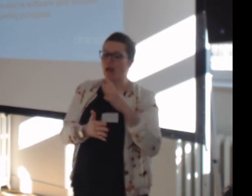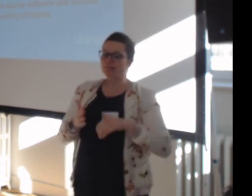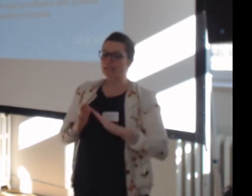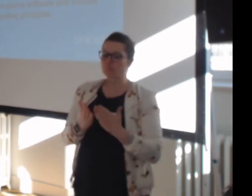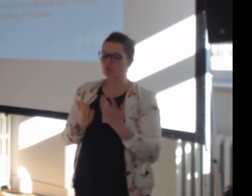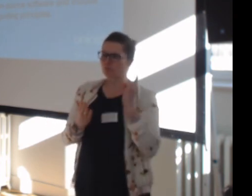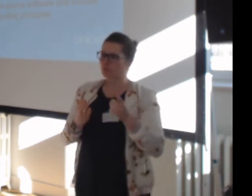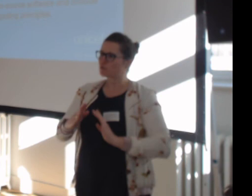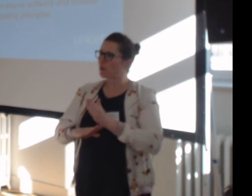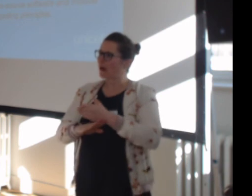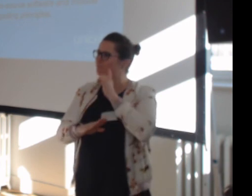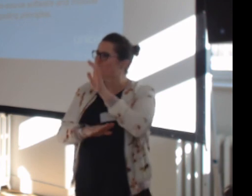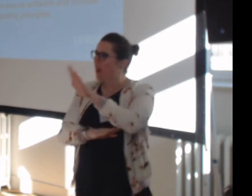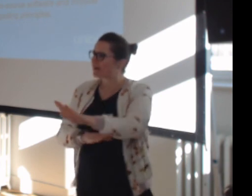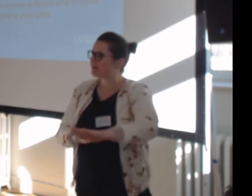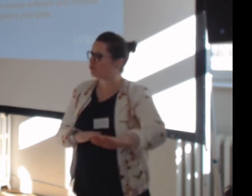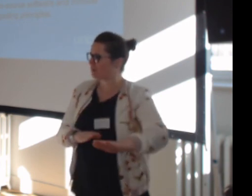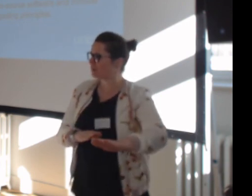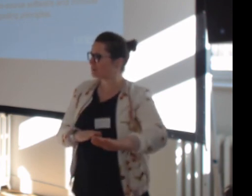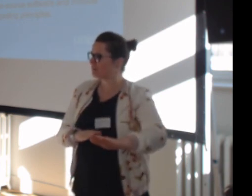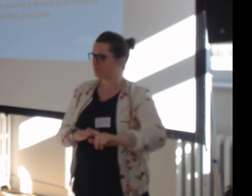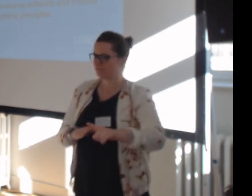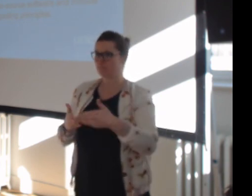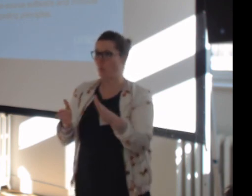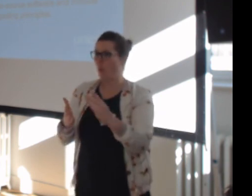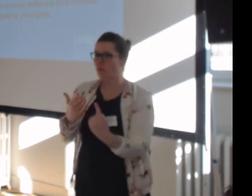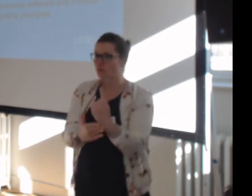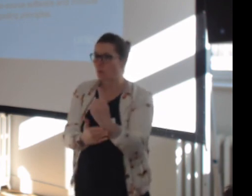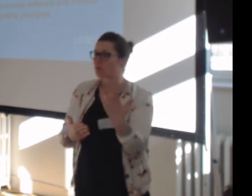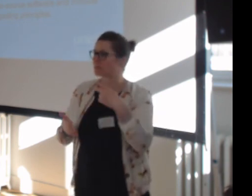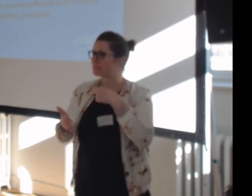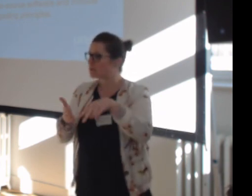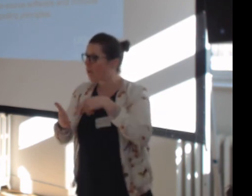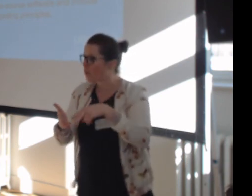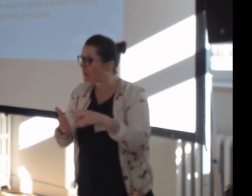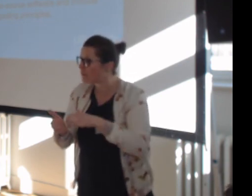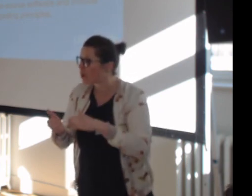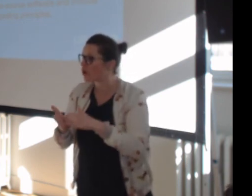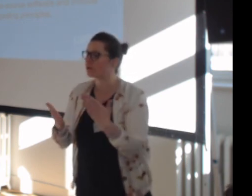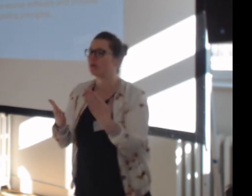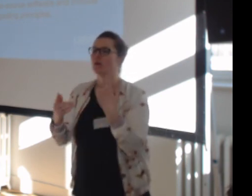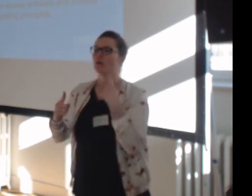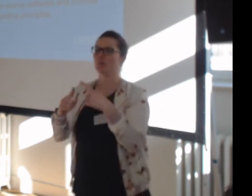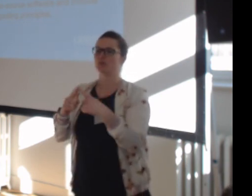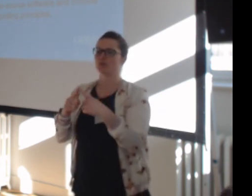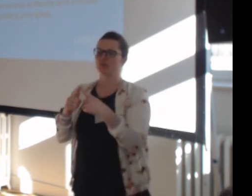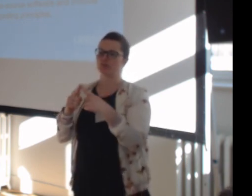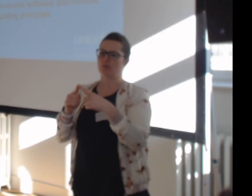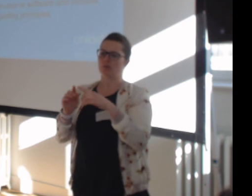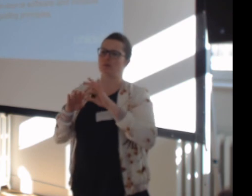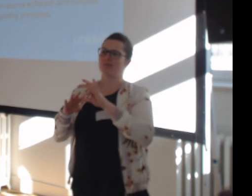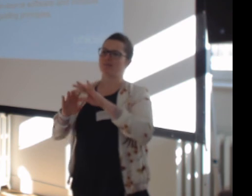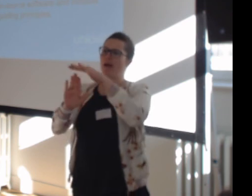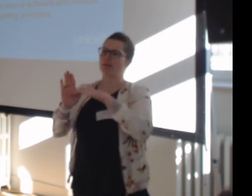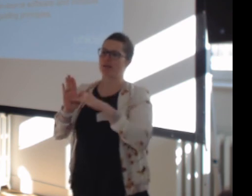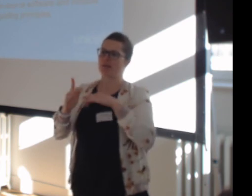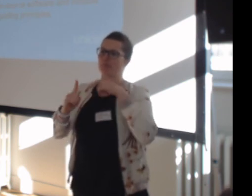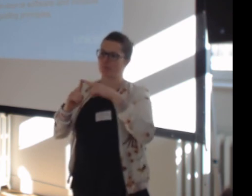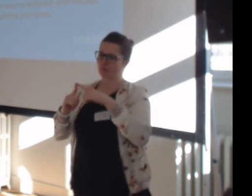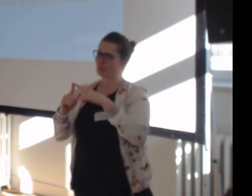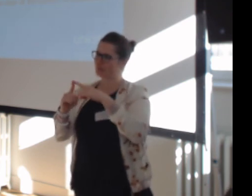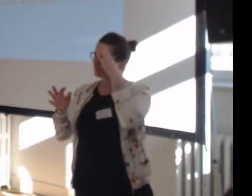be accessible to all children using open source technologies and including guidelines and guiding